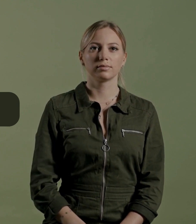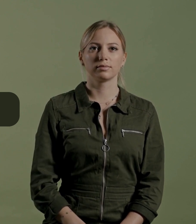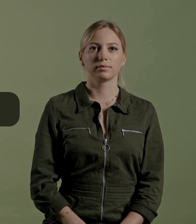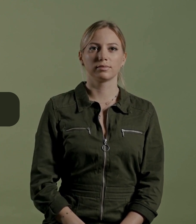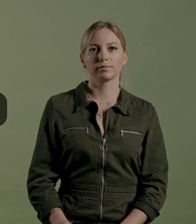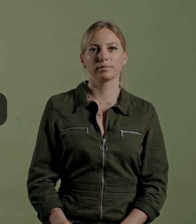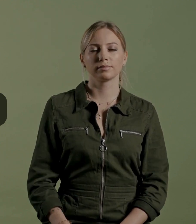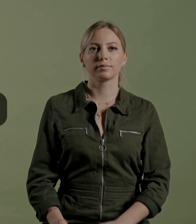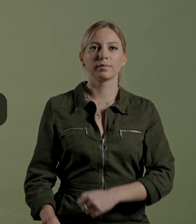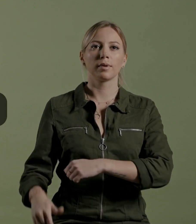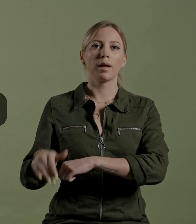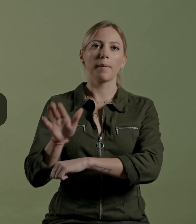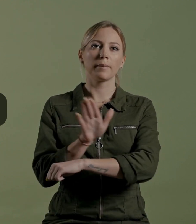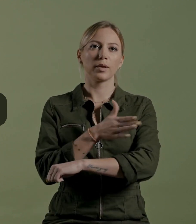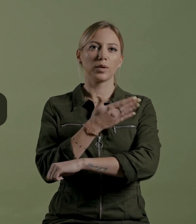Let me guide you